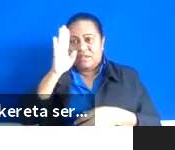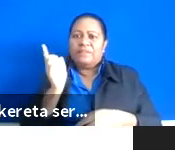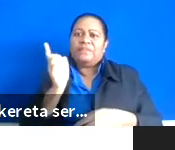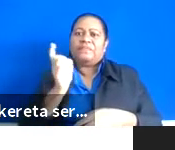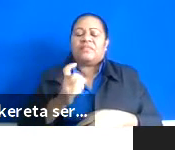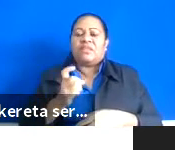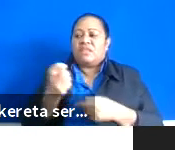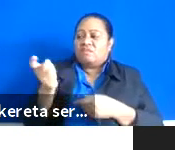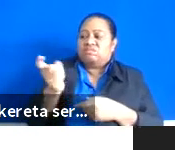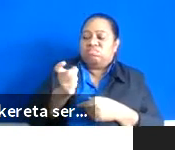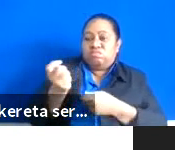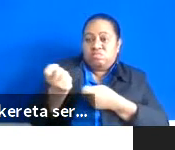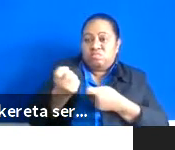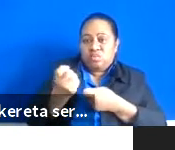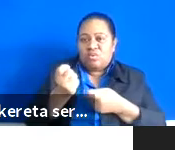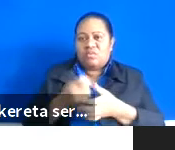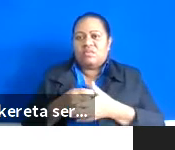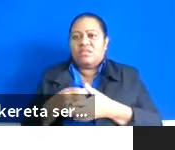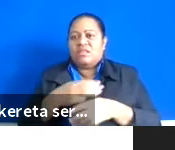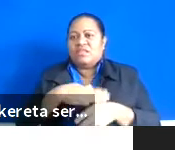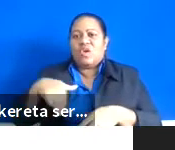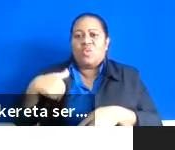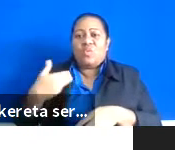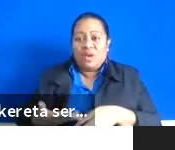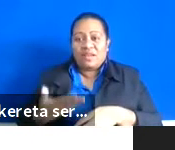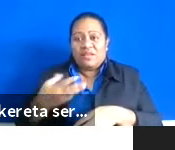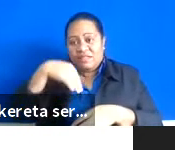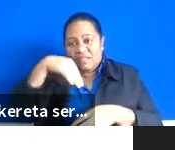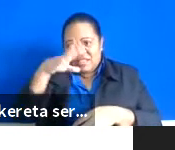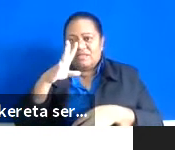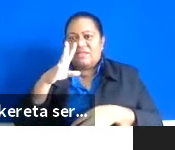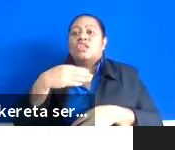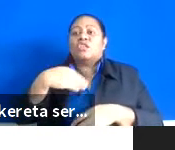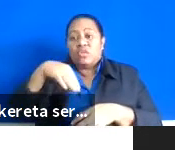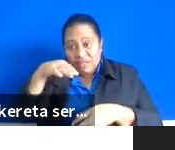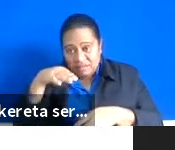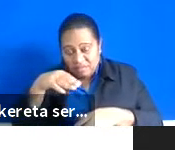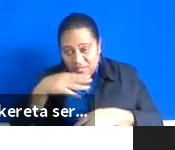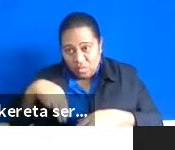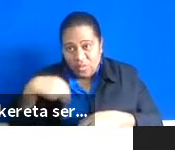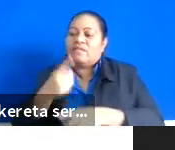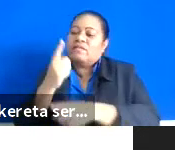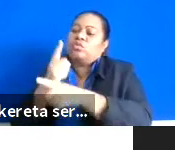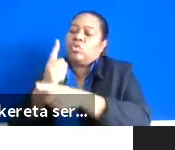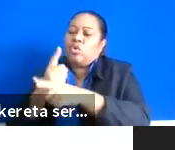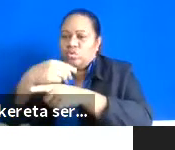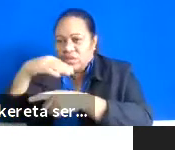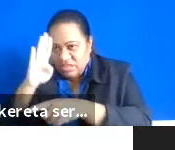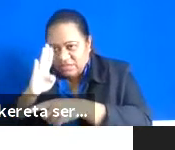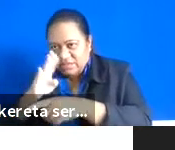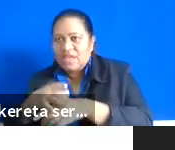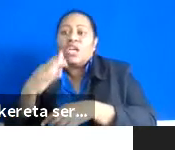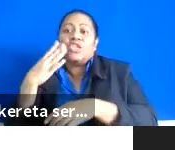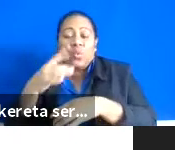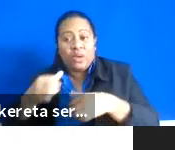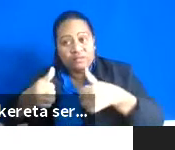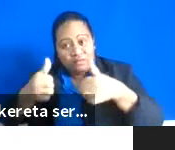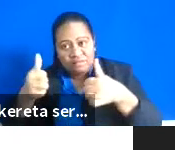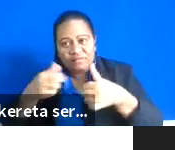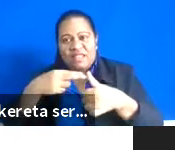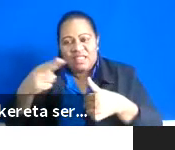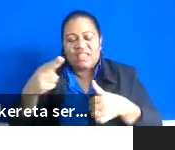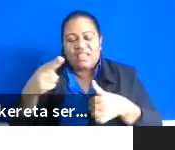And then the chiefs allowed the women leader to participate in the decision making. So we documented that. As you